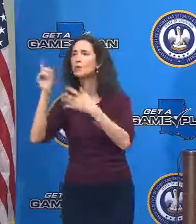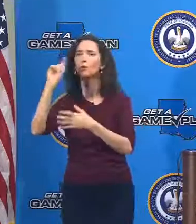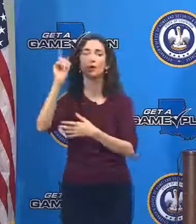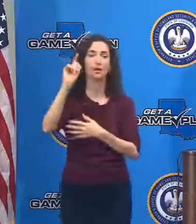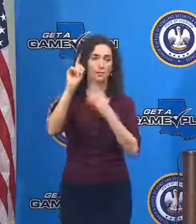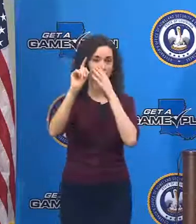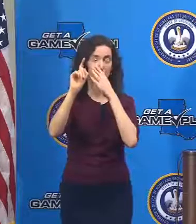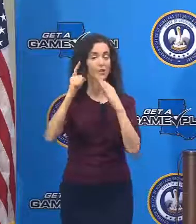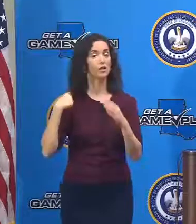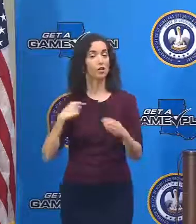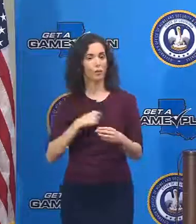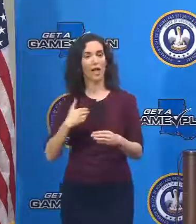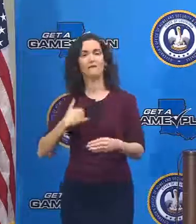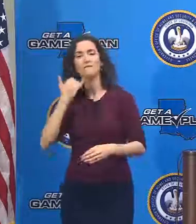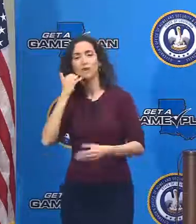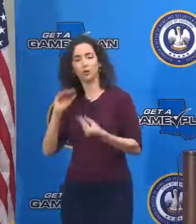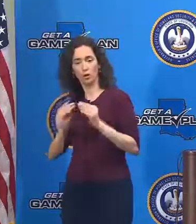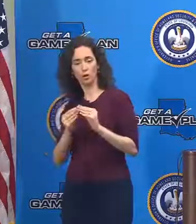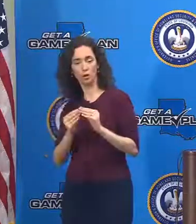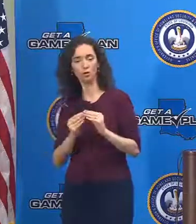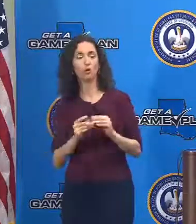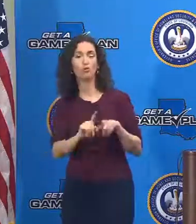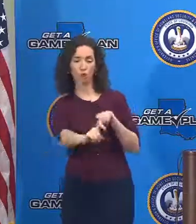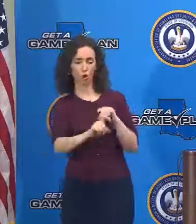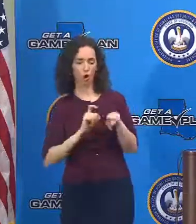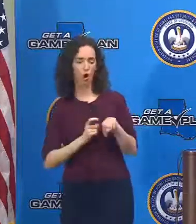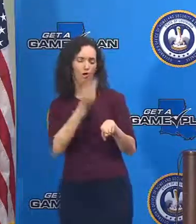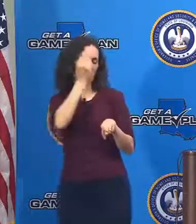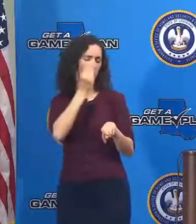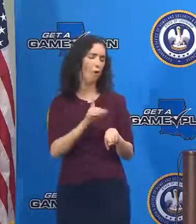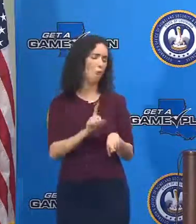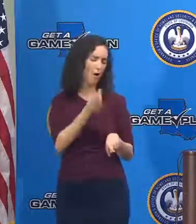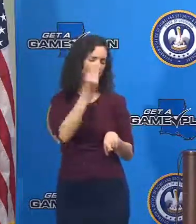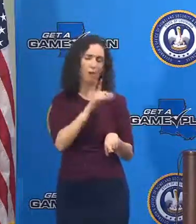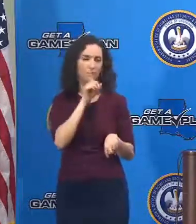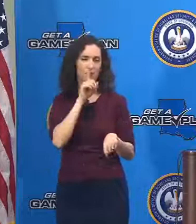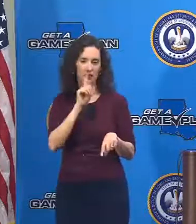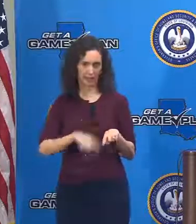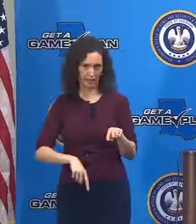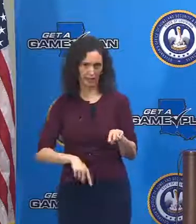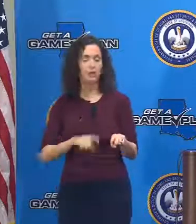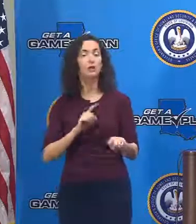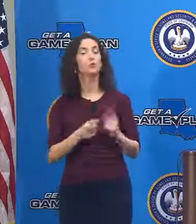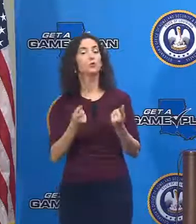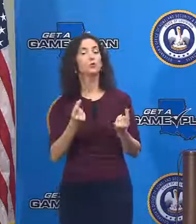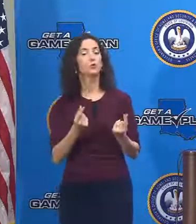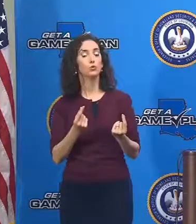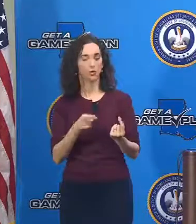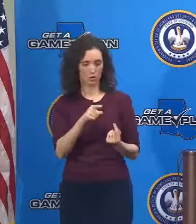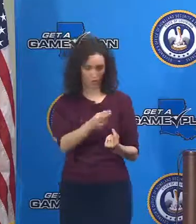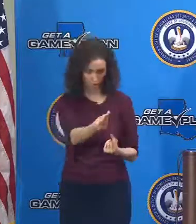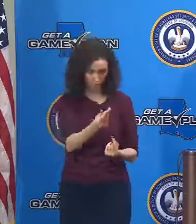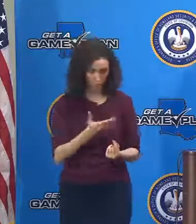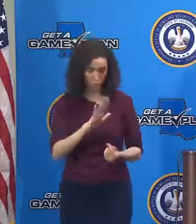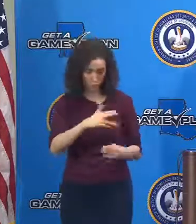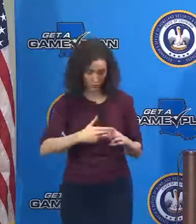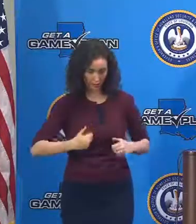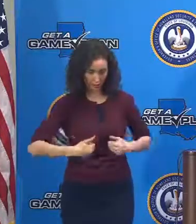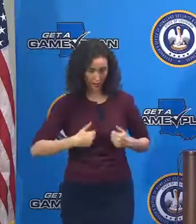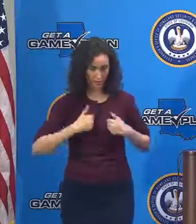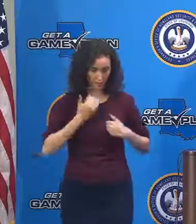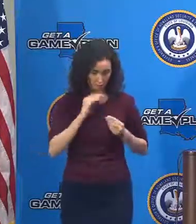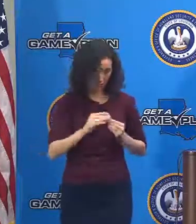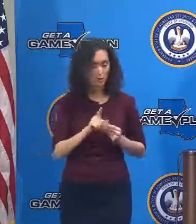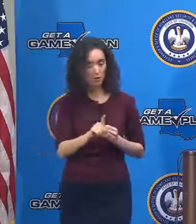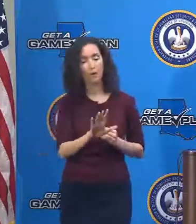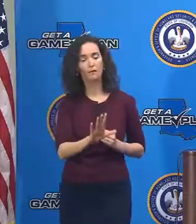are, but we will take the information, we will make the contact in the shelter, and then we will help that person in the shelter be able to